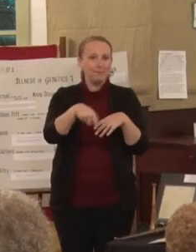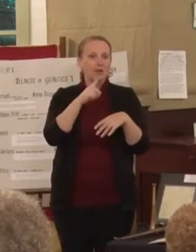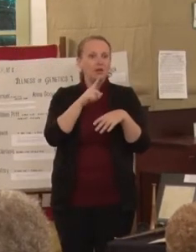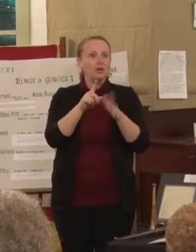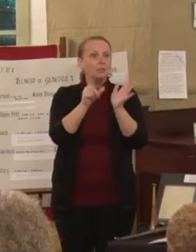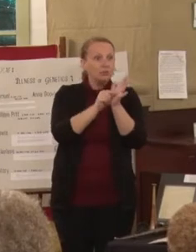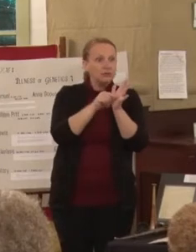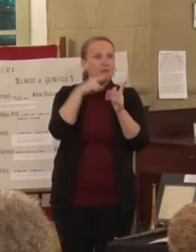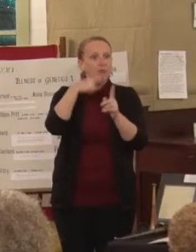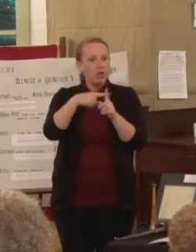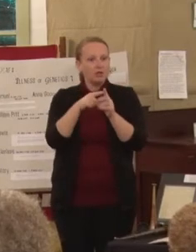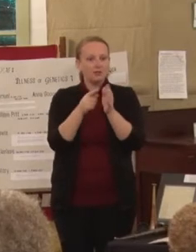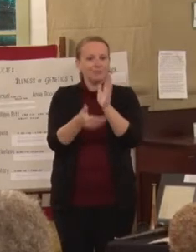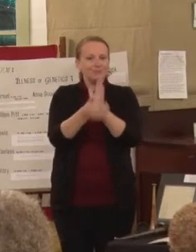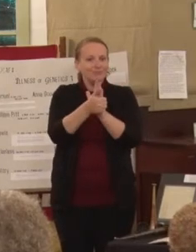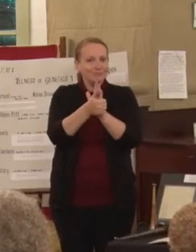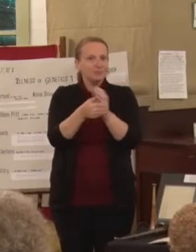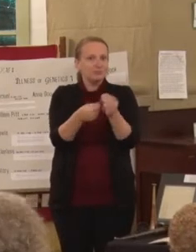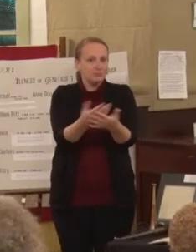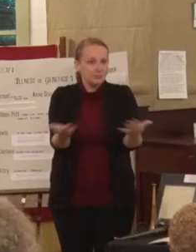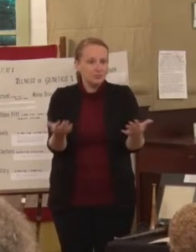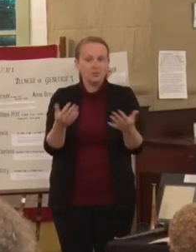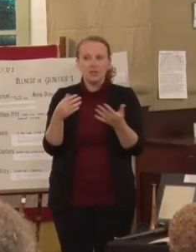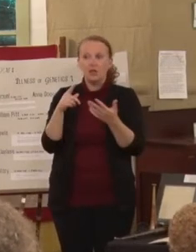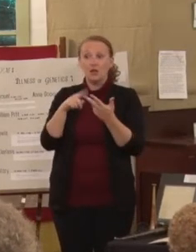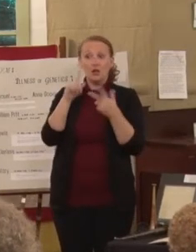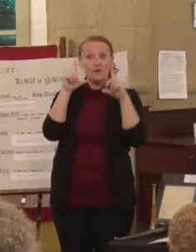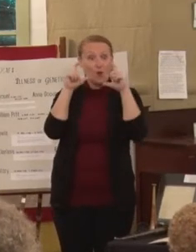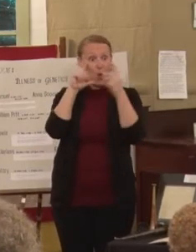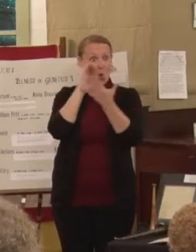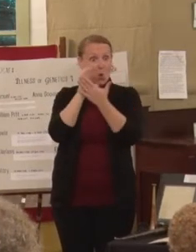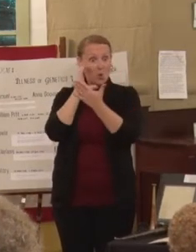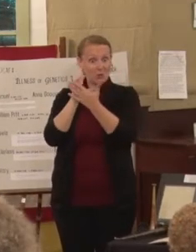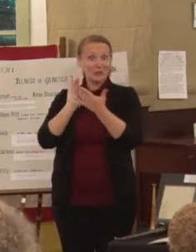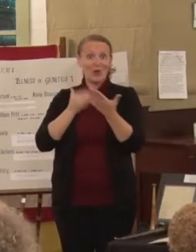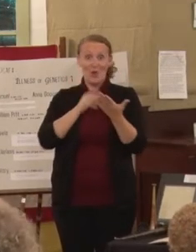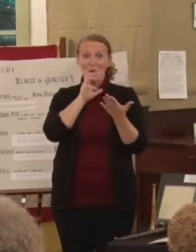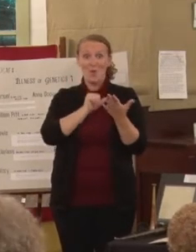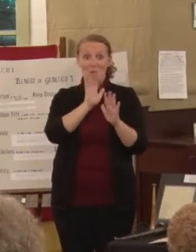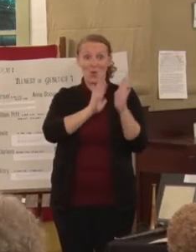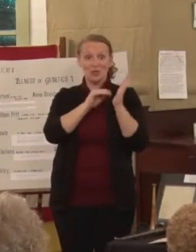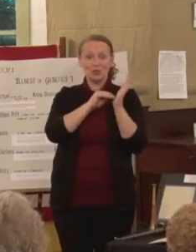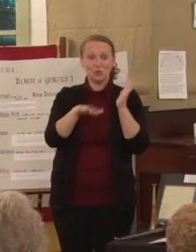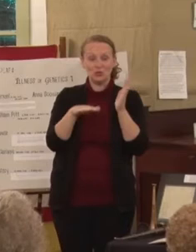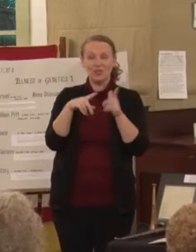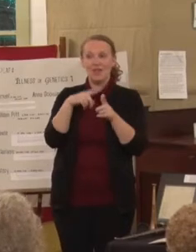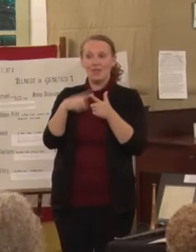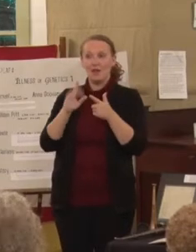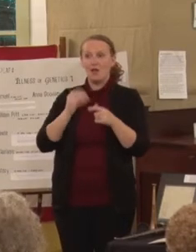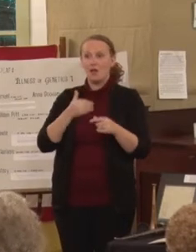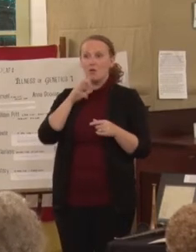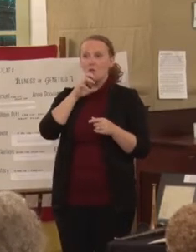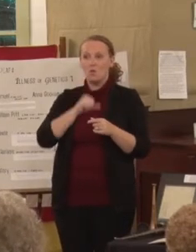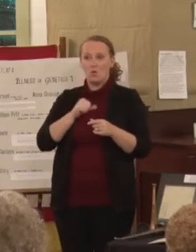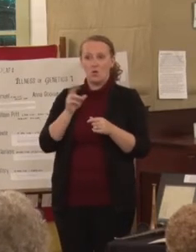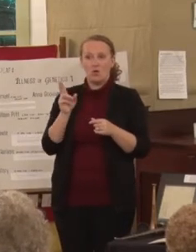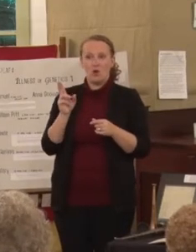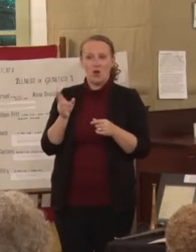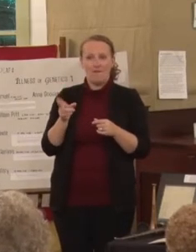our students, staff, and the old Hartley campus down on Asylum Street. You all know Asylum Street